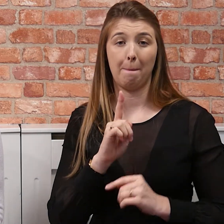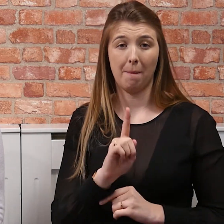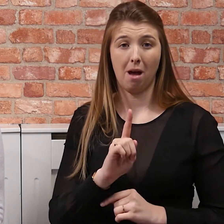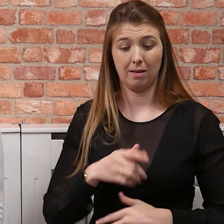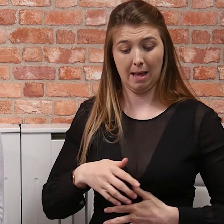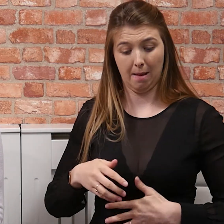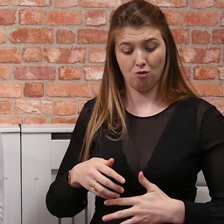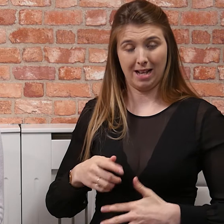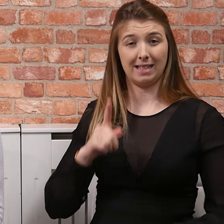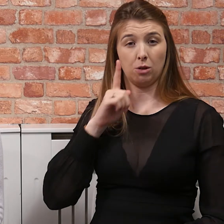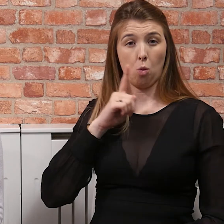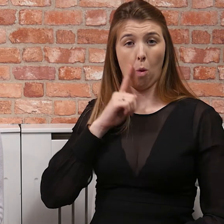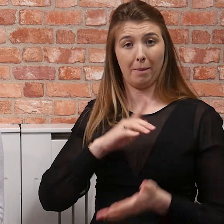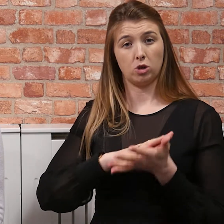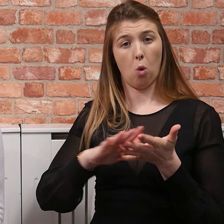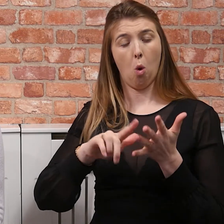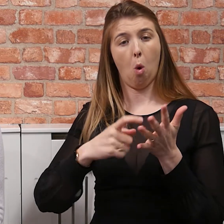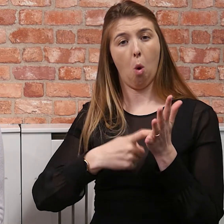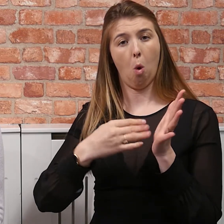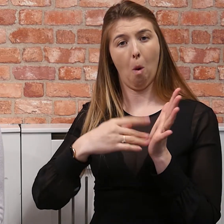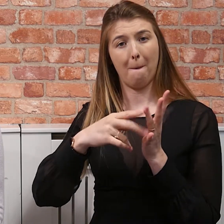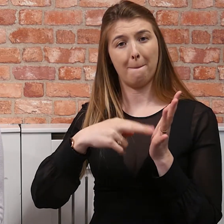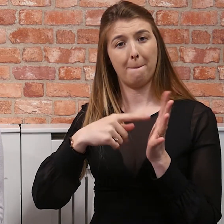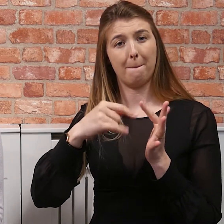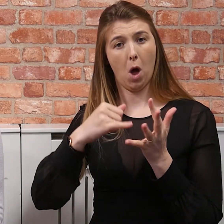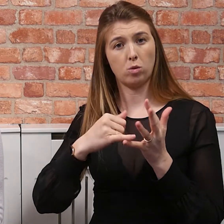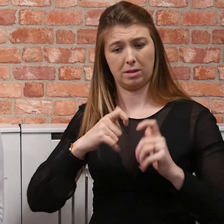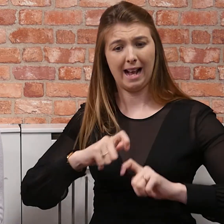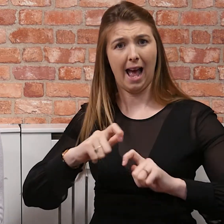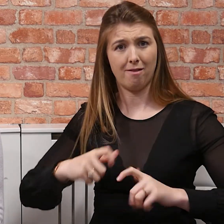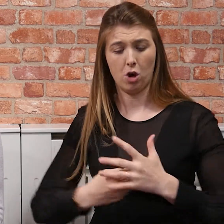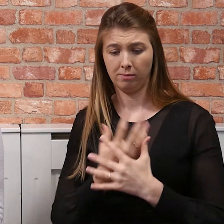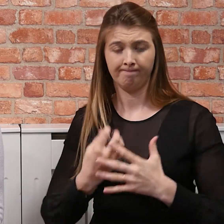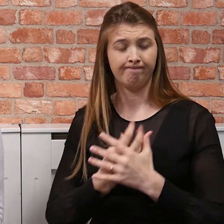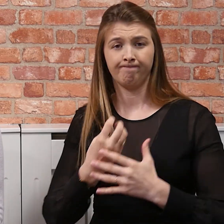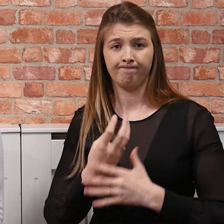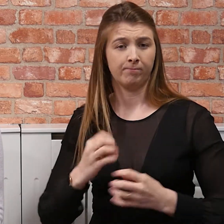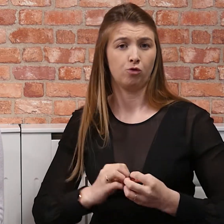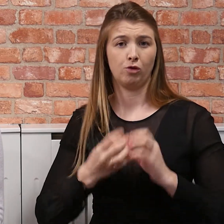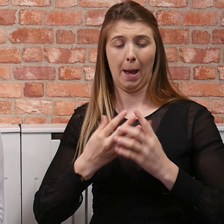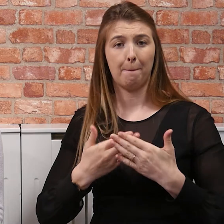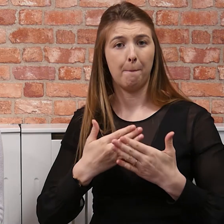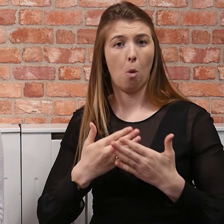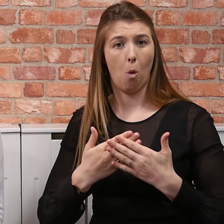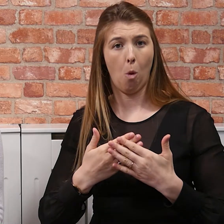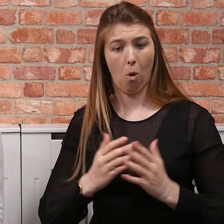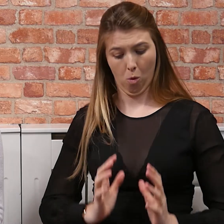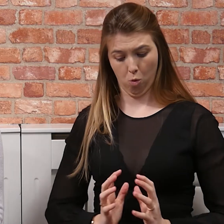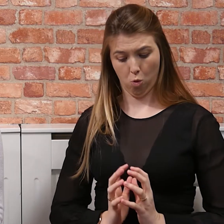do develop, and the womb or uterus keeps on preparing as if a baby is